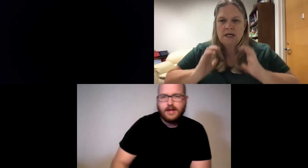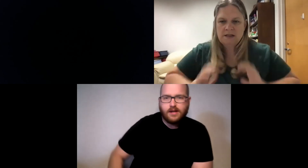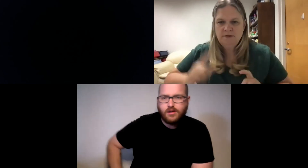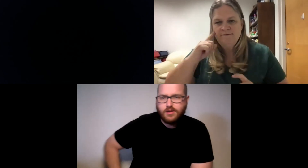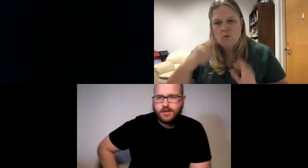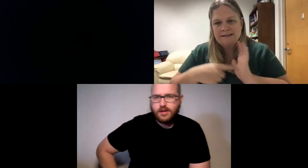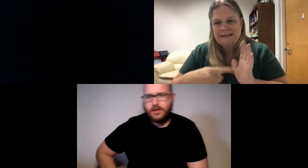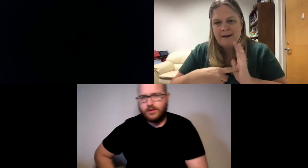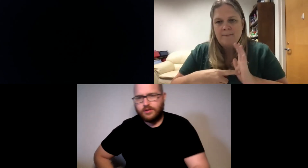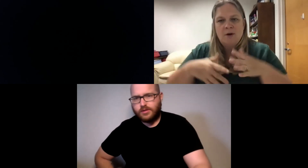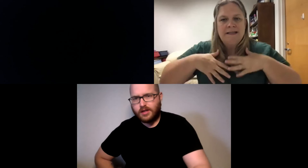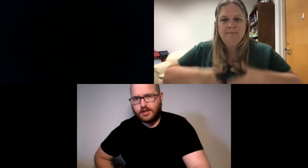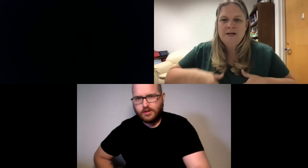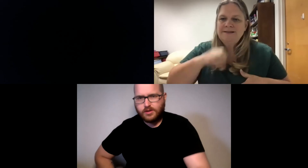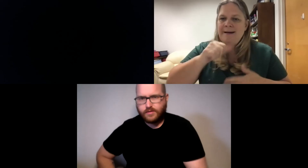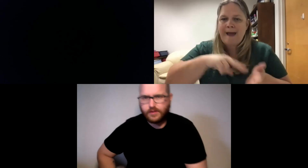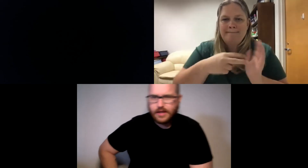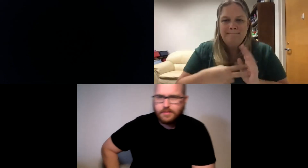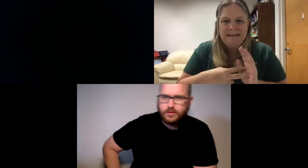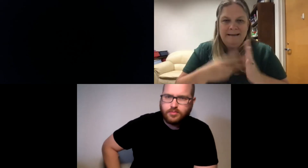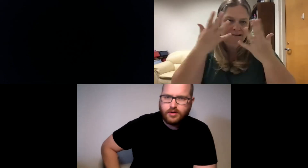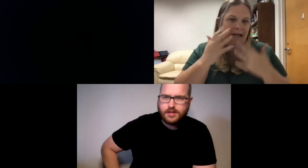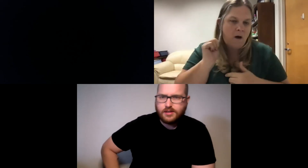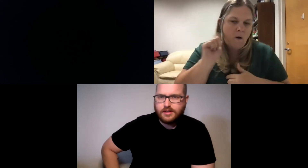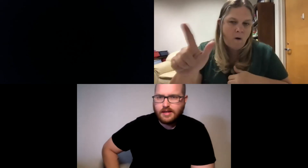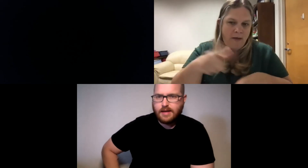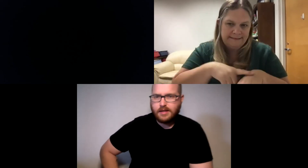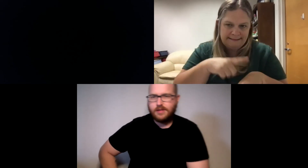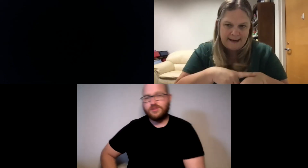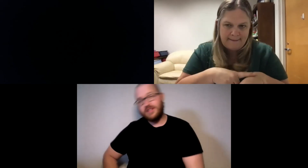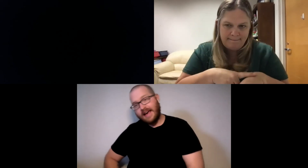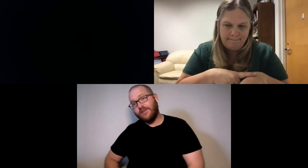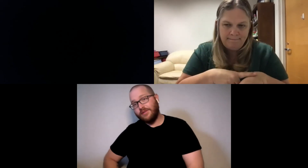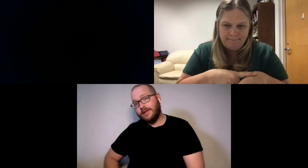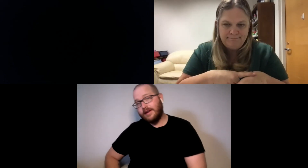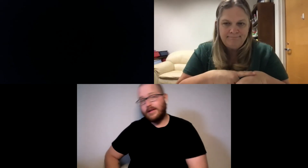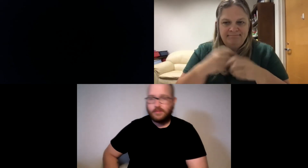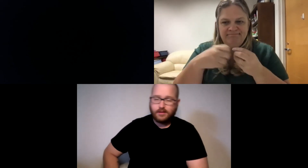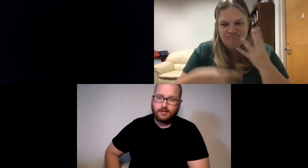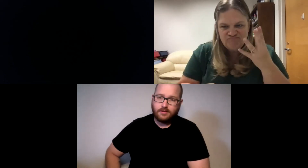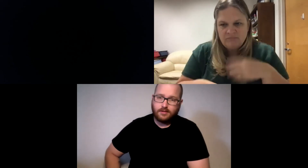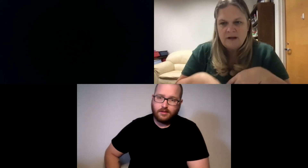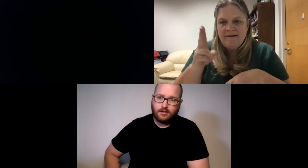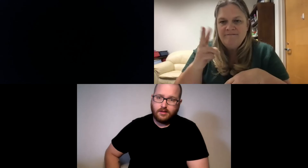mental health to customers. For example, depression does not mean you're sad all the time.